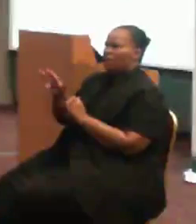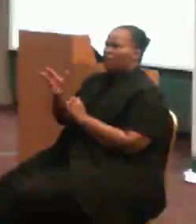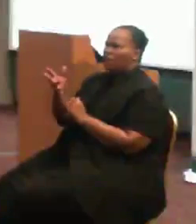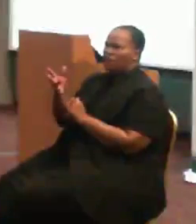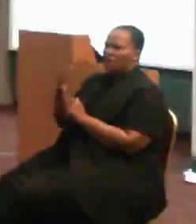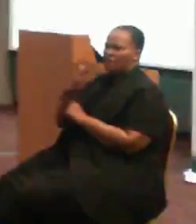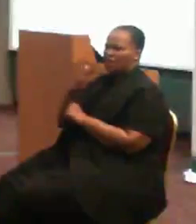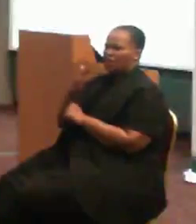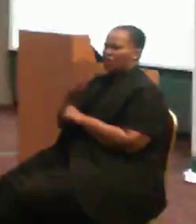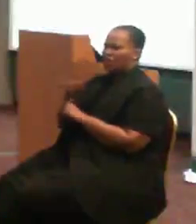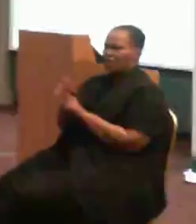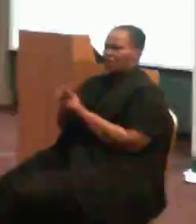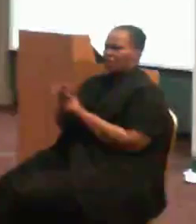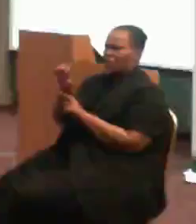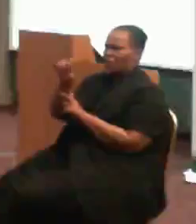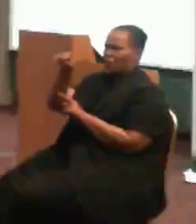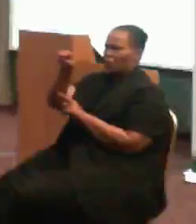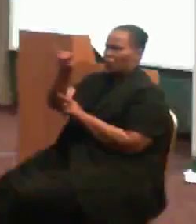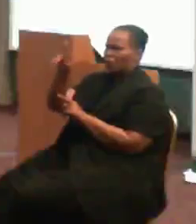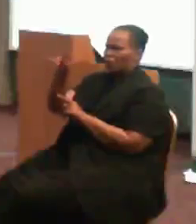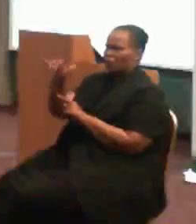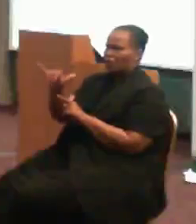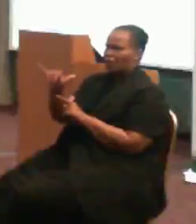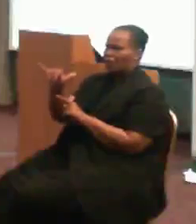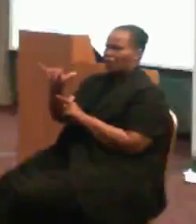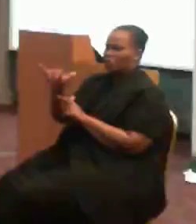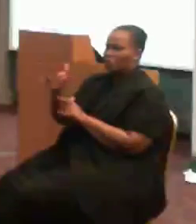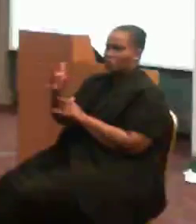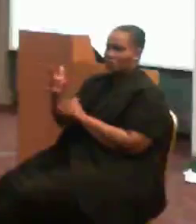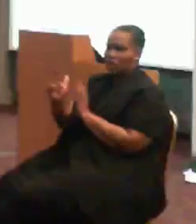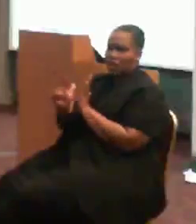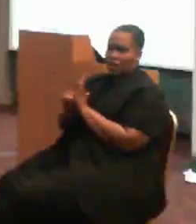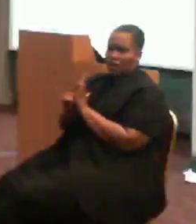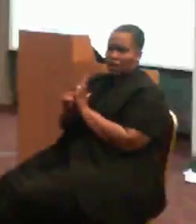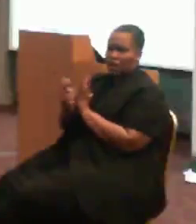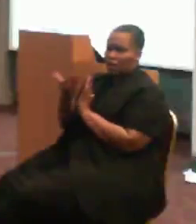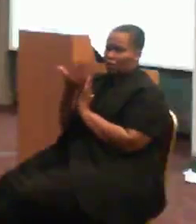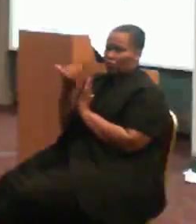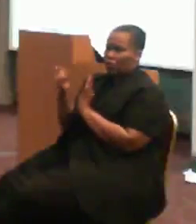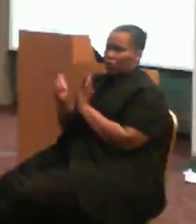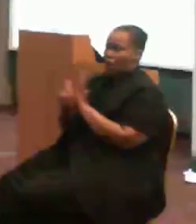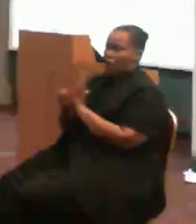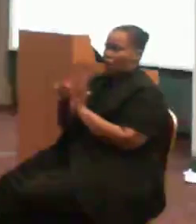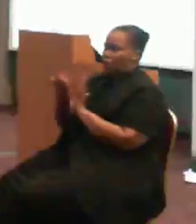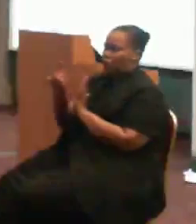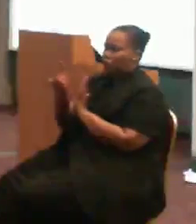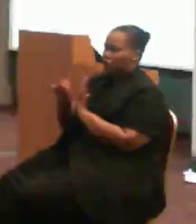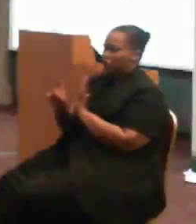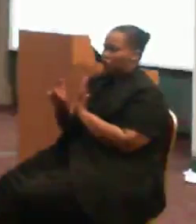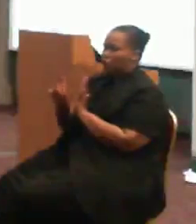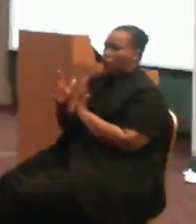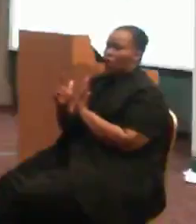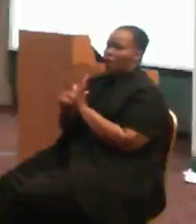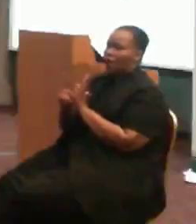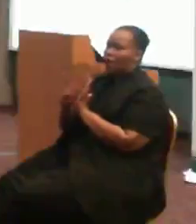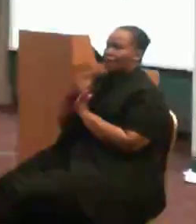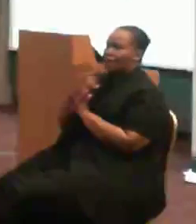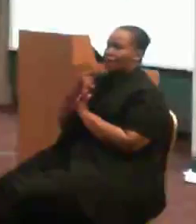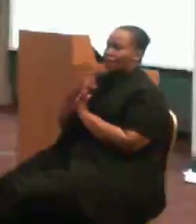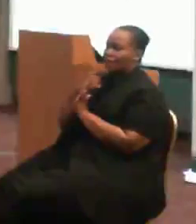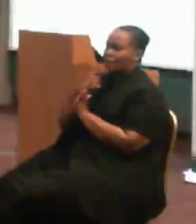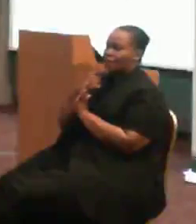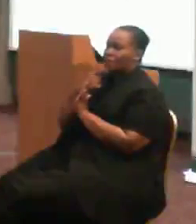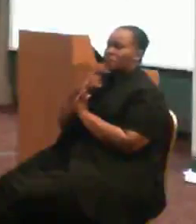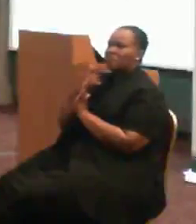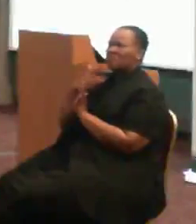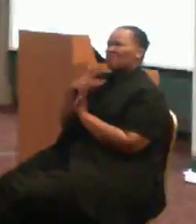And I know legally, and I'm not looking for a legal question, And I give an answer that says, no, it is a